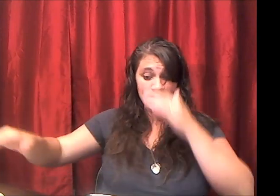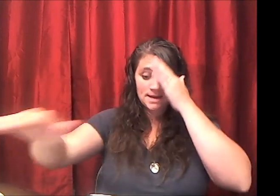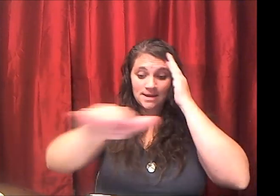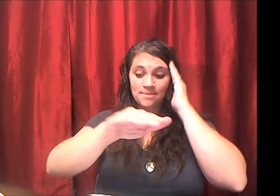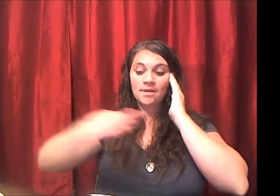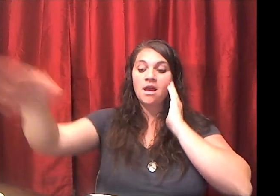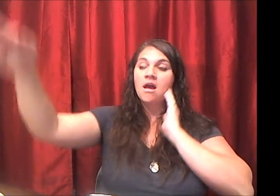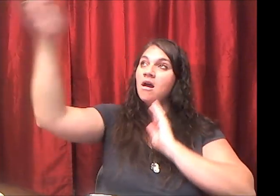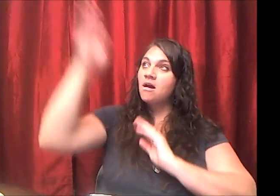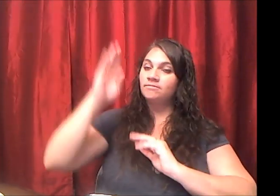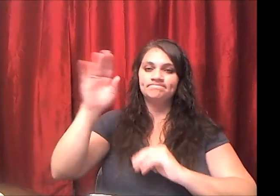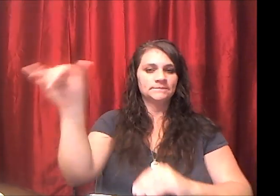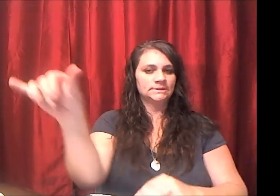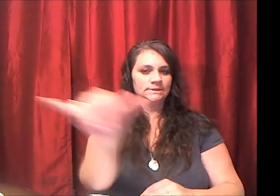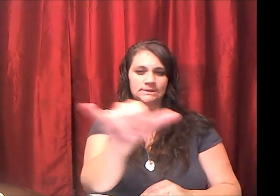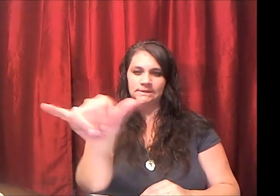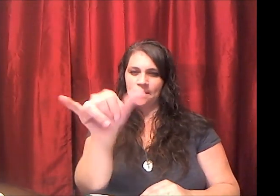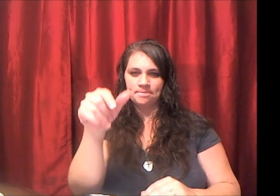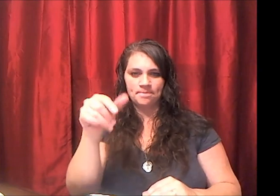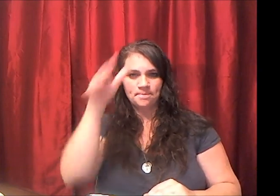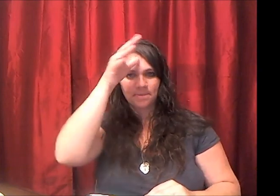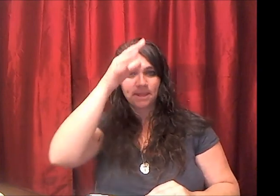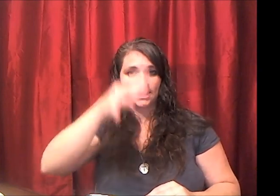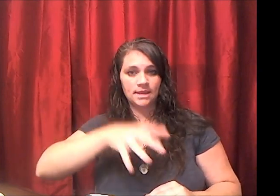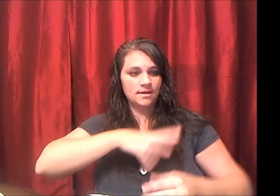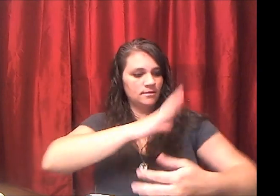I guess you and I will just never understand.